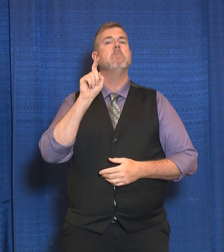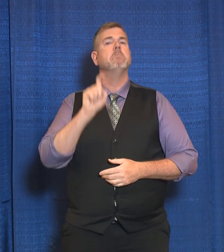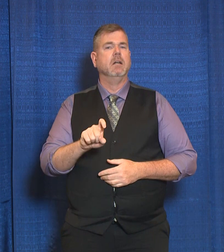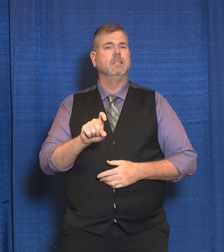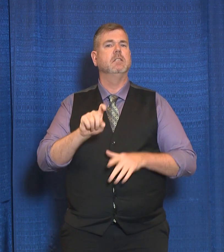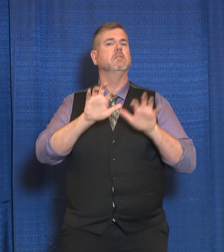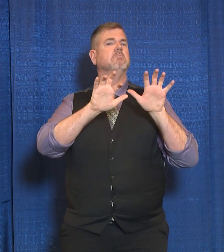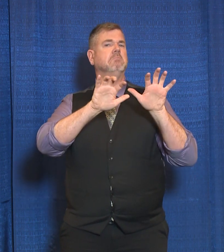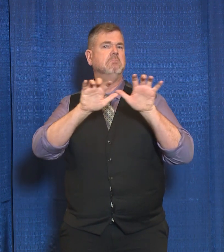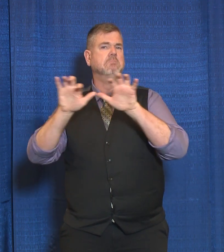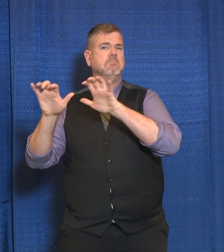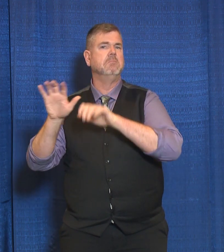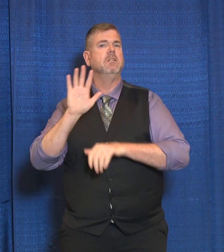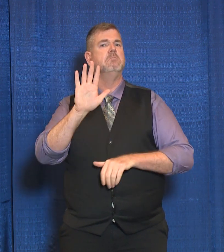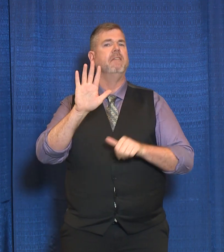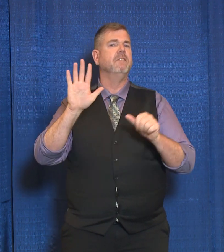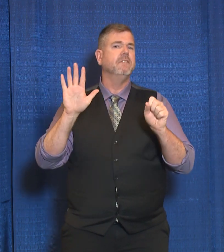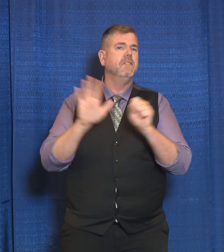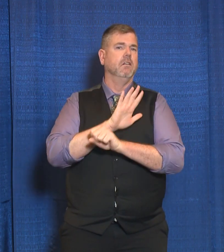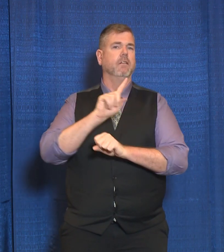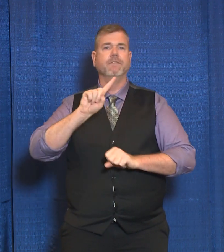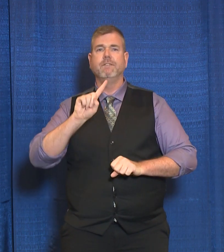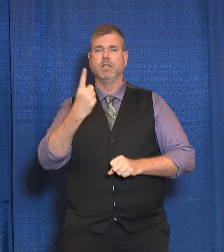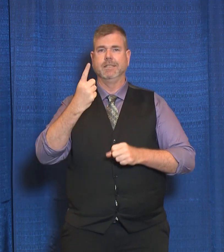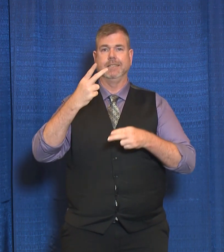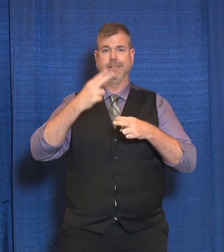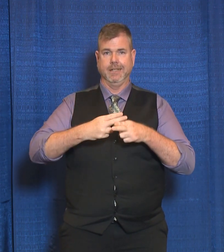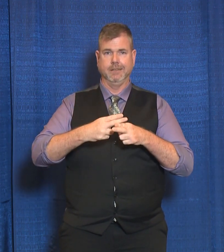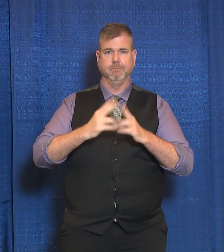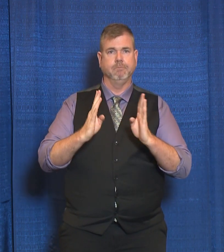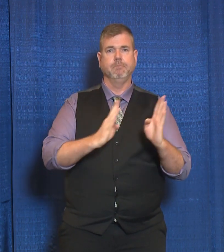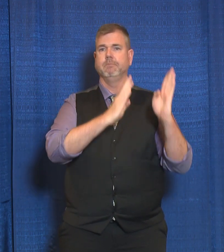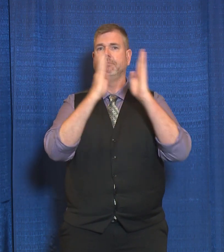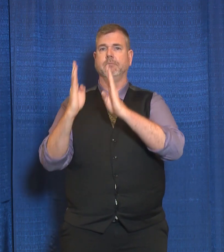You must enter your full first and last name.